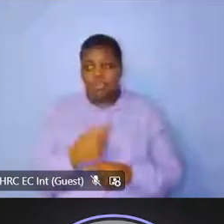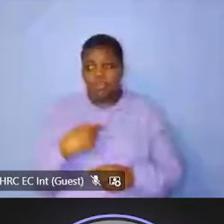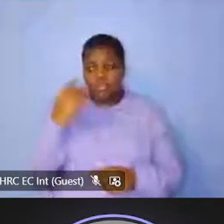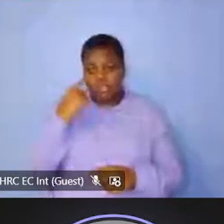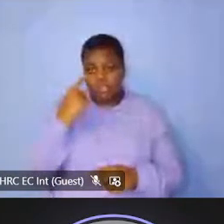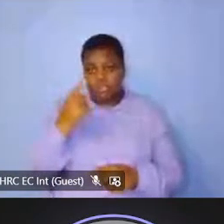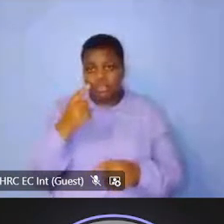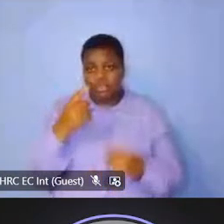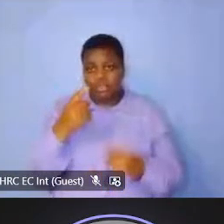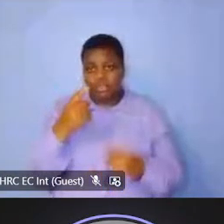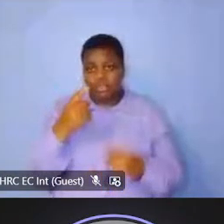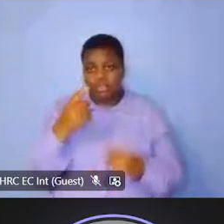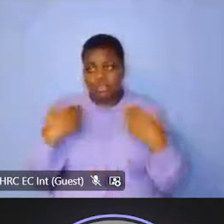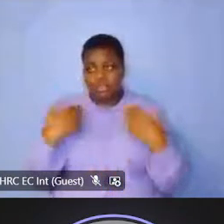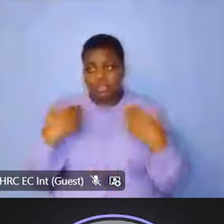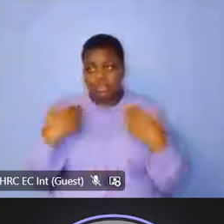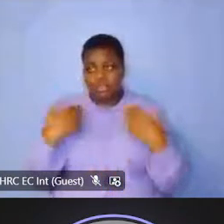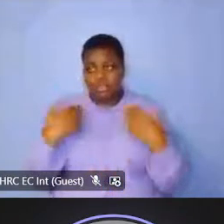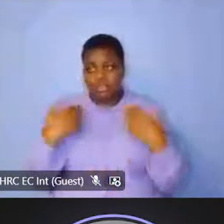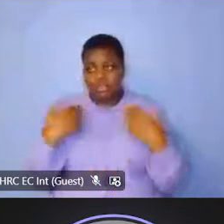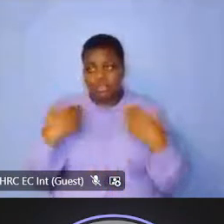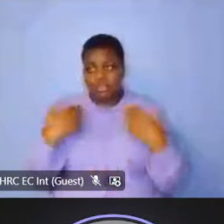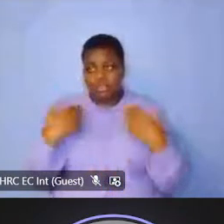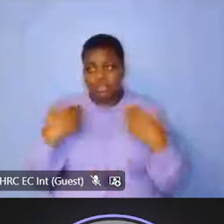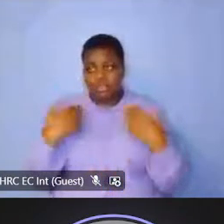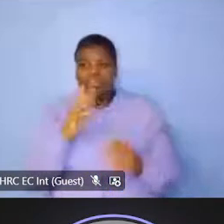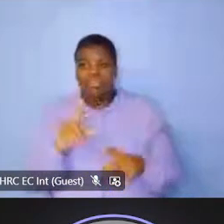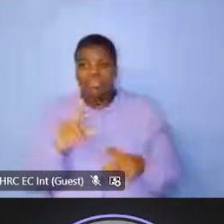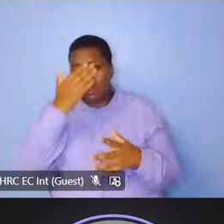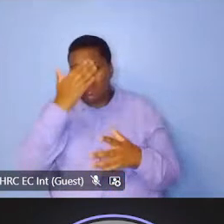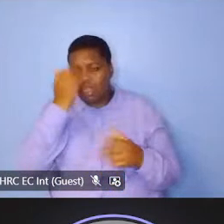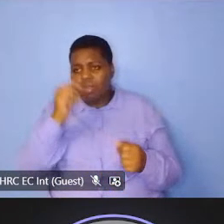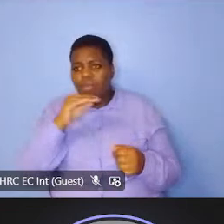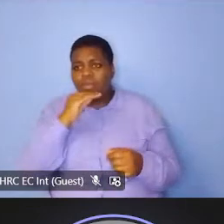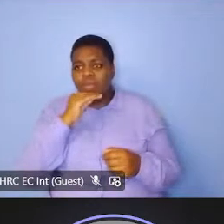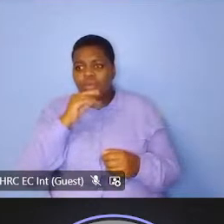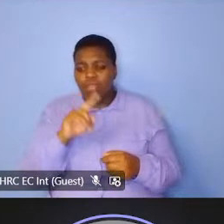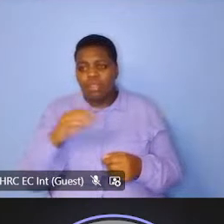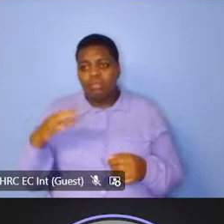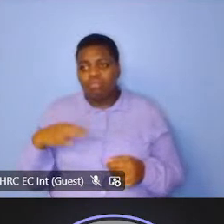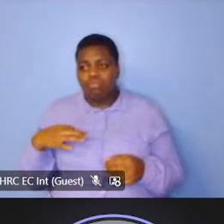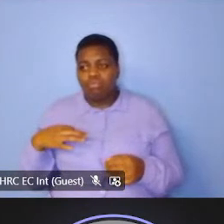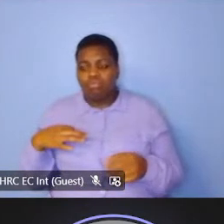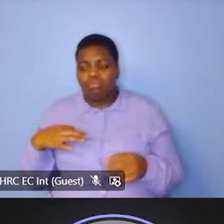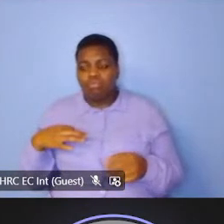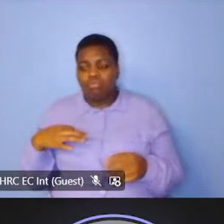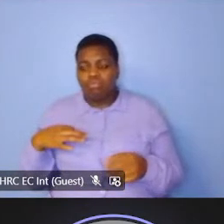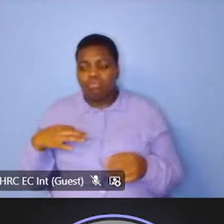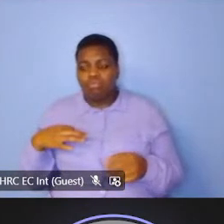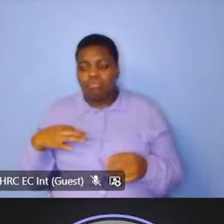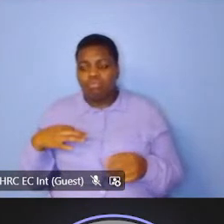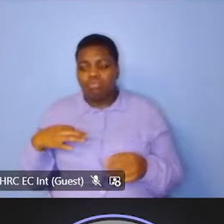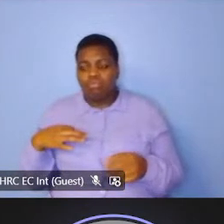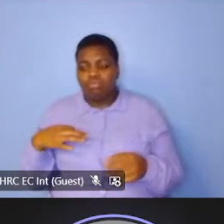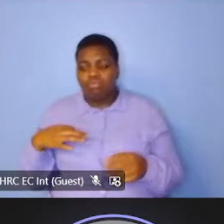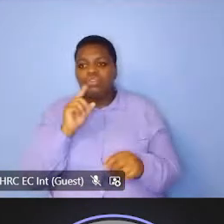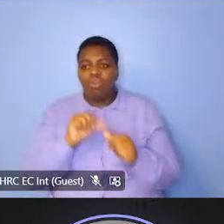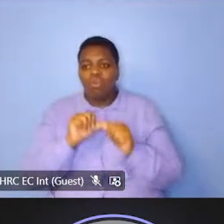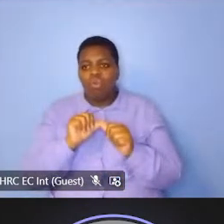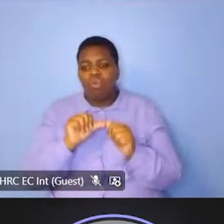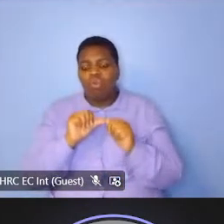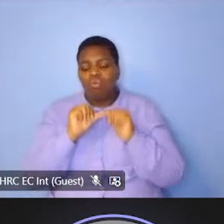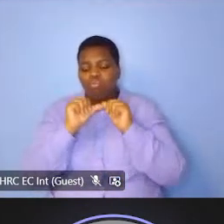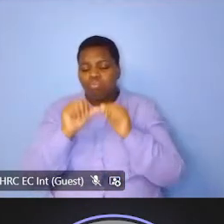on uniform, you find teachers who don't even know what it means to be transgender, teachers who continue to misgender